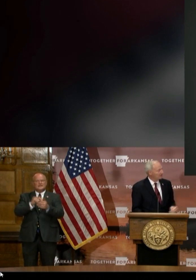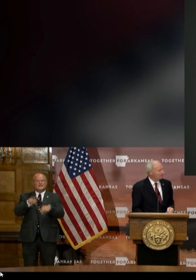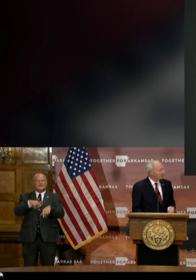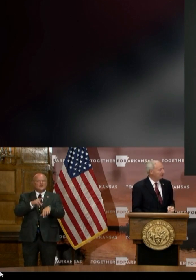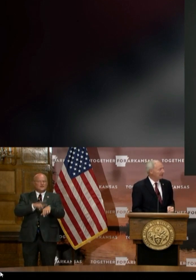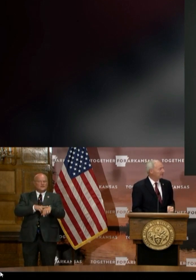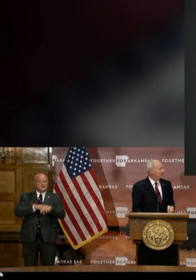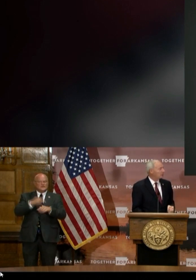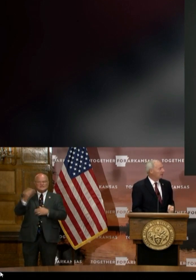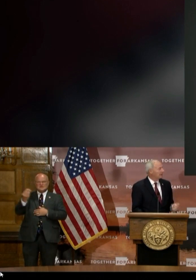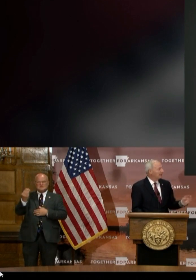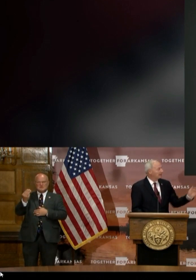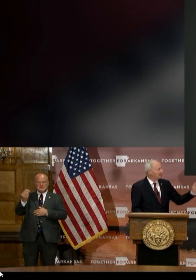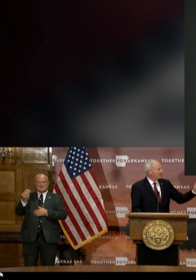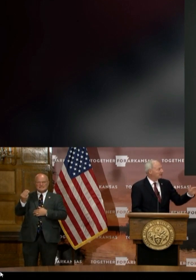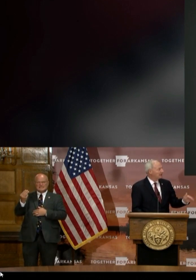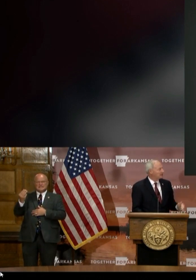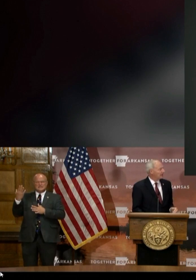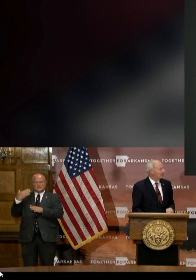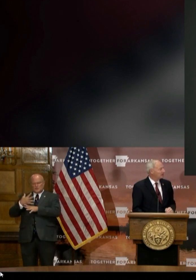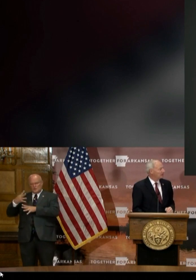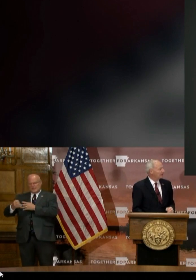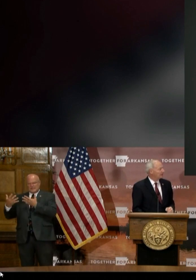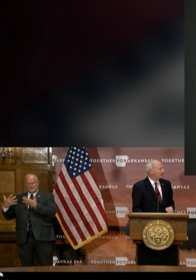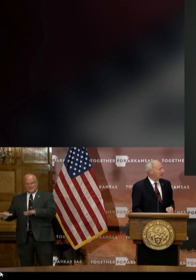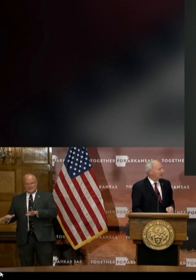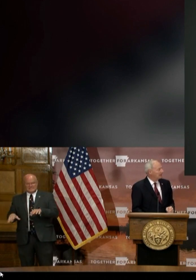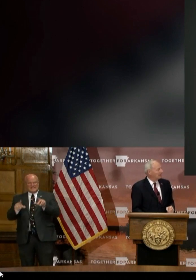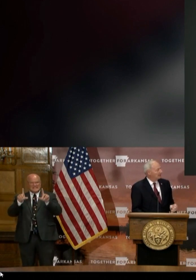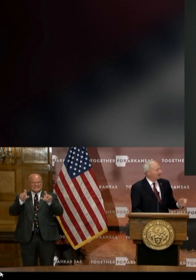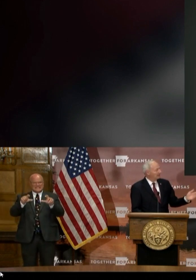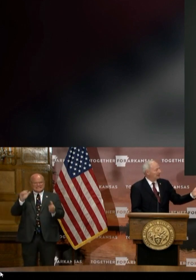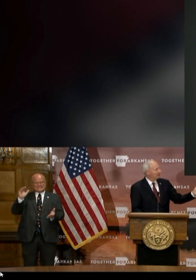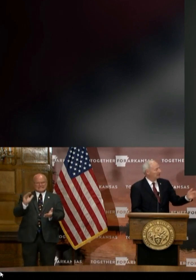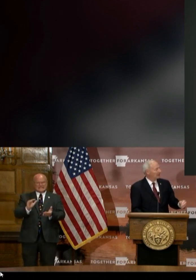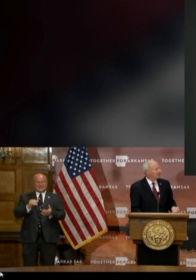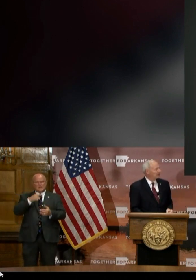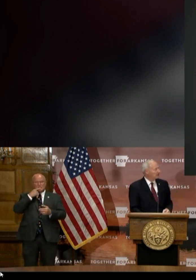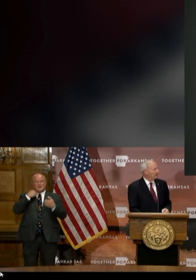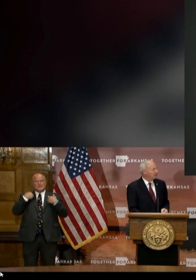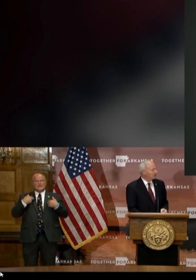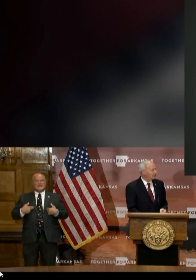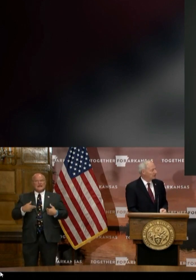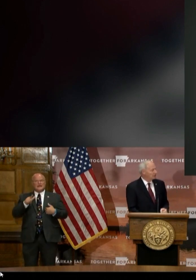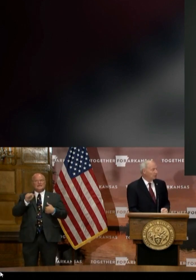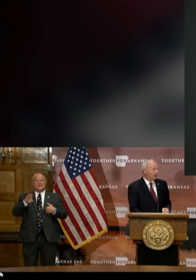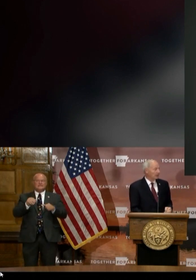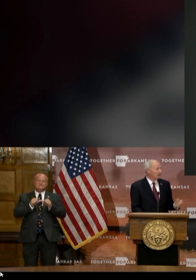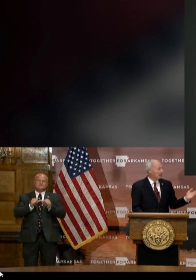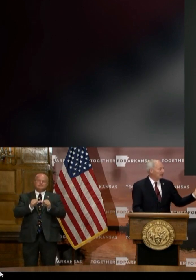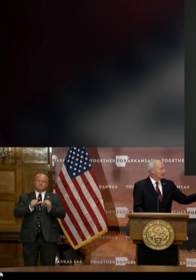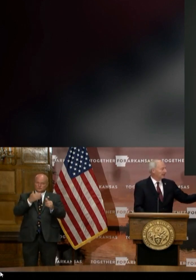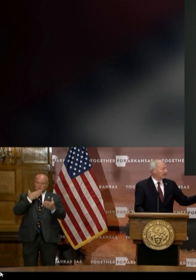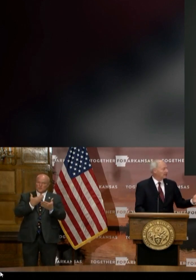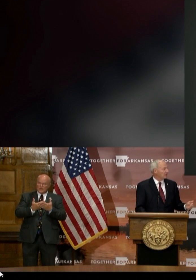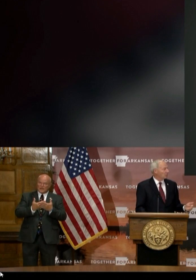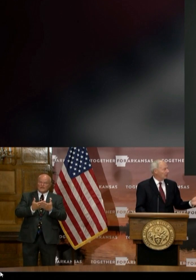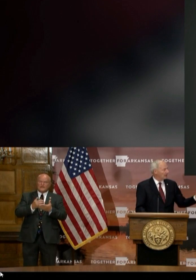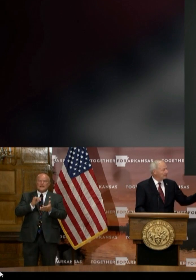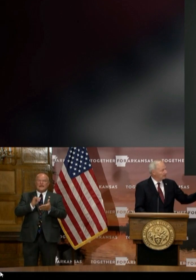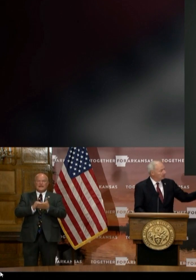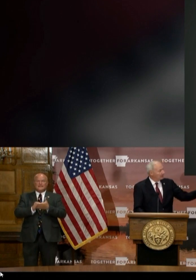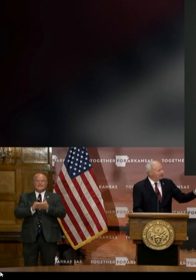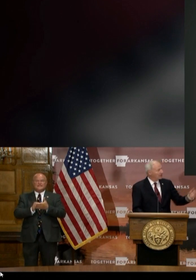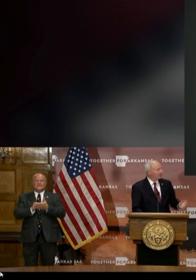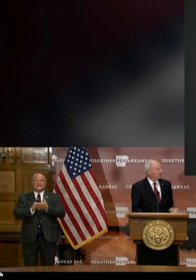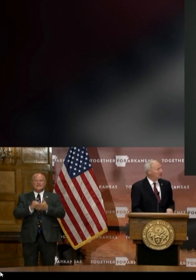it's Monday after the weekend. Our testing is down a little bit. Public Health Lab continues to do well. That is in the